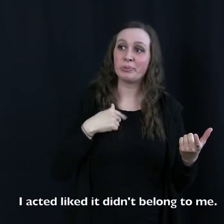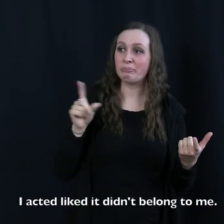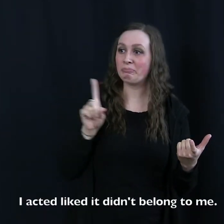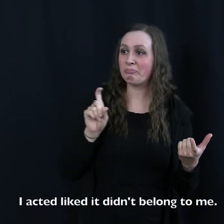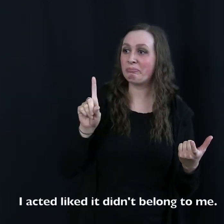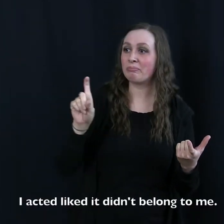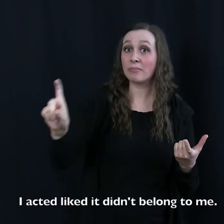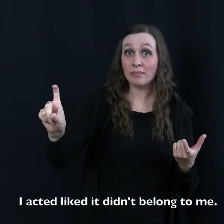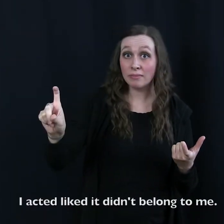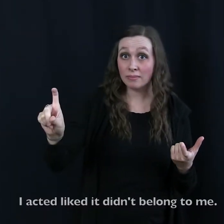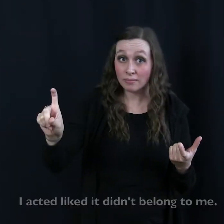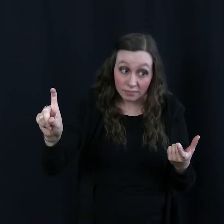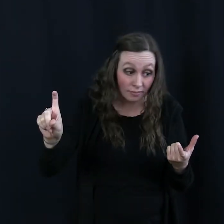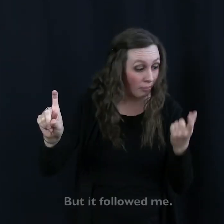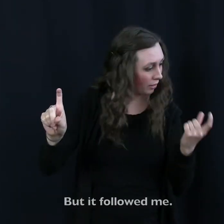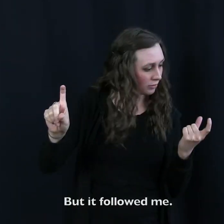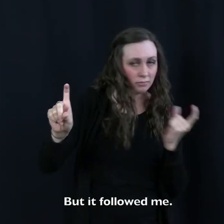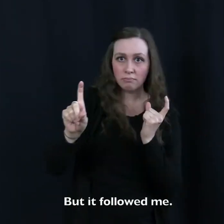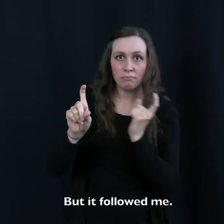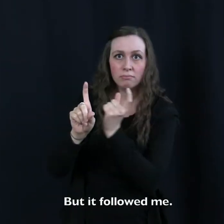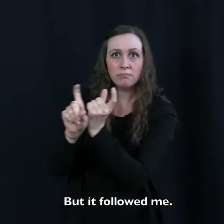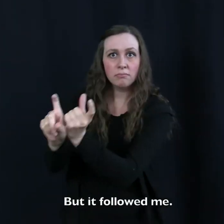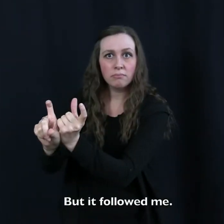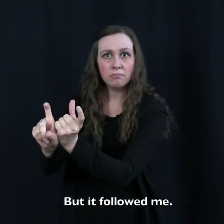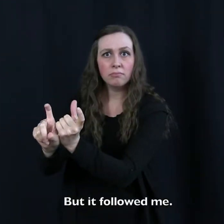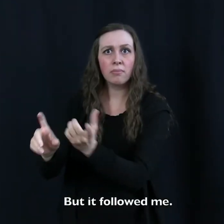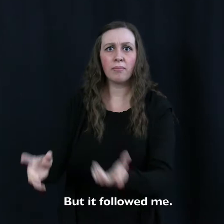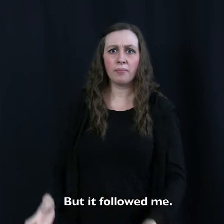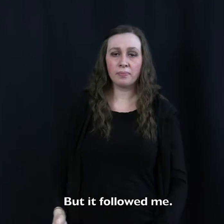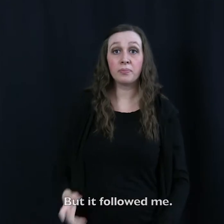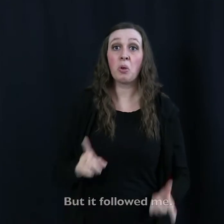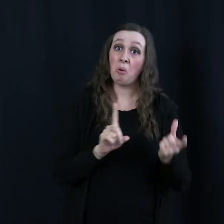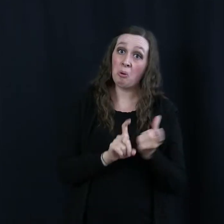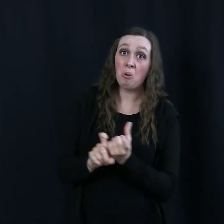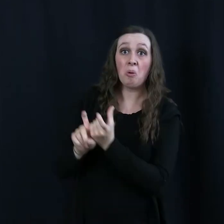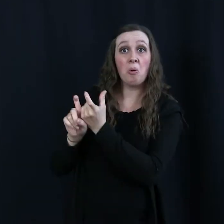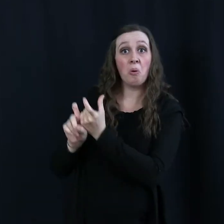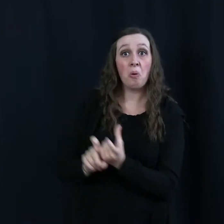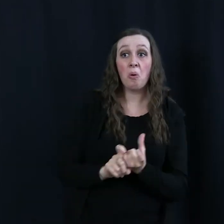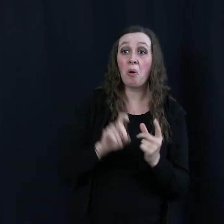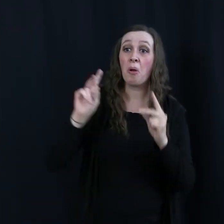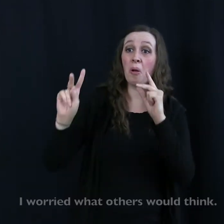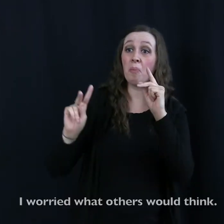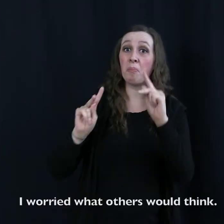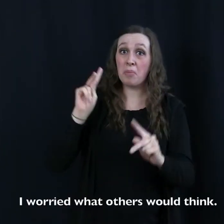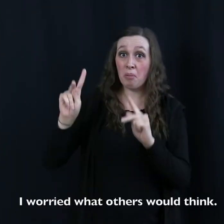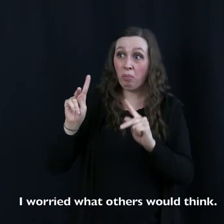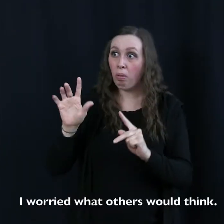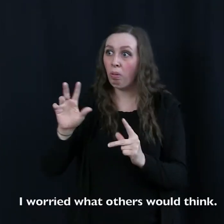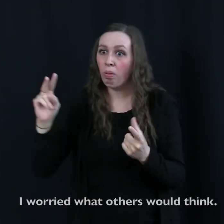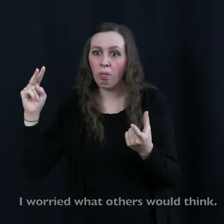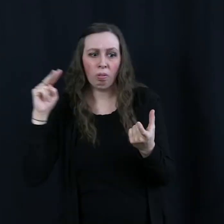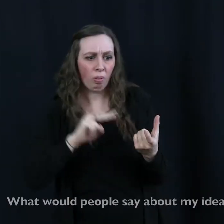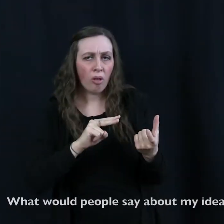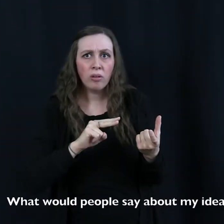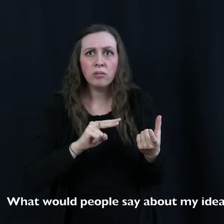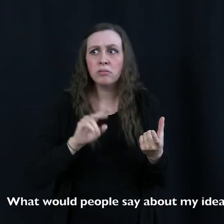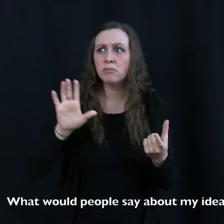like it didn't belong to me, but it followed me. I worried what others would think. What would people